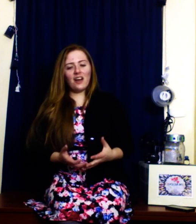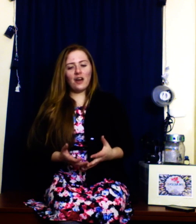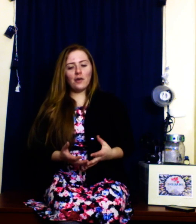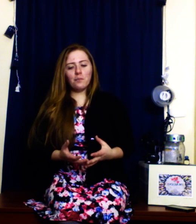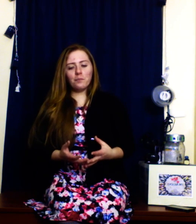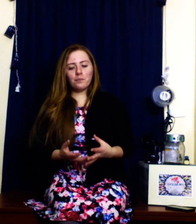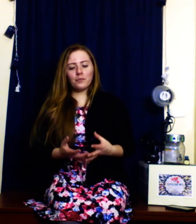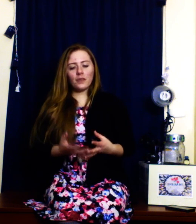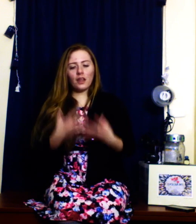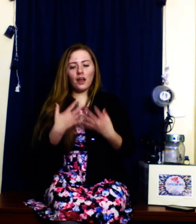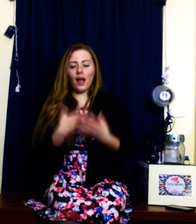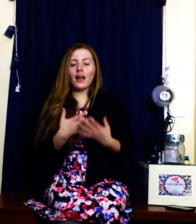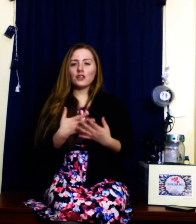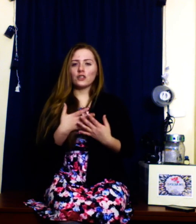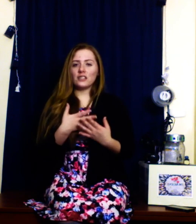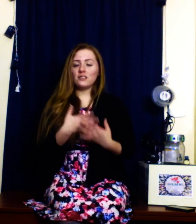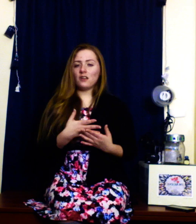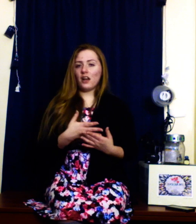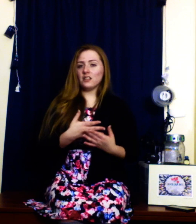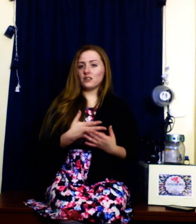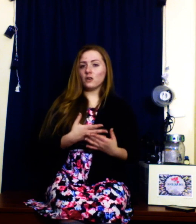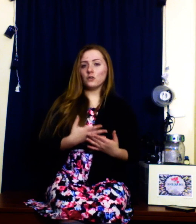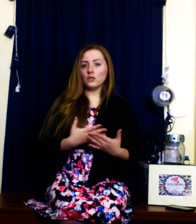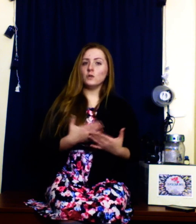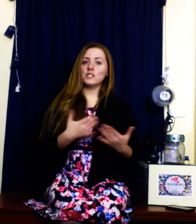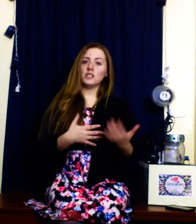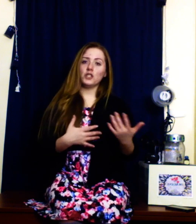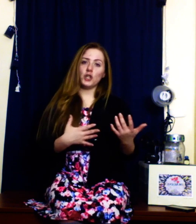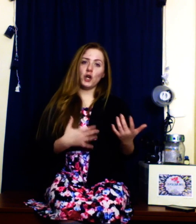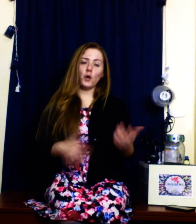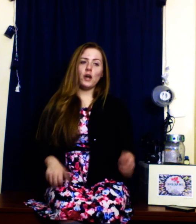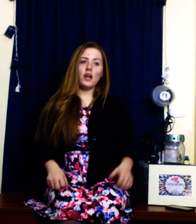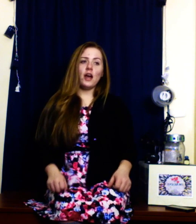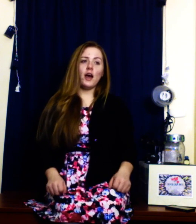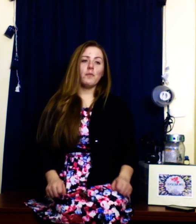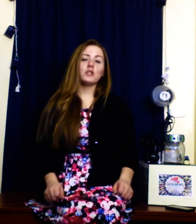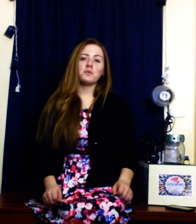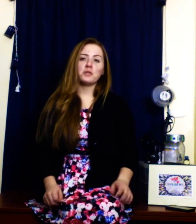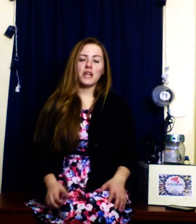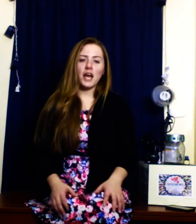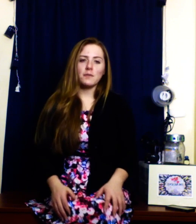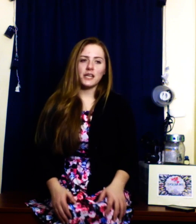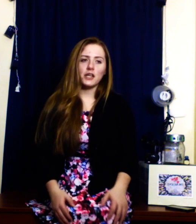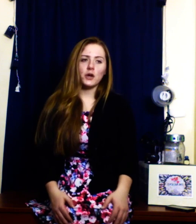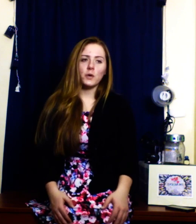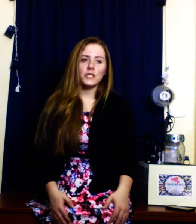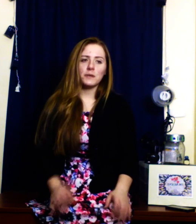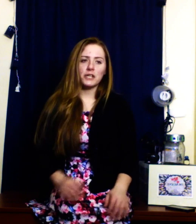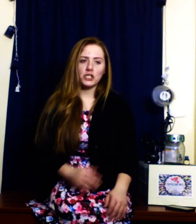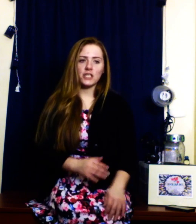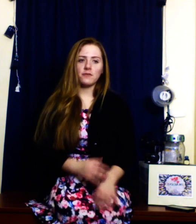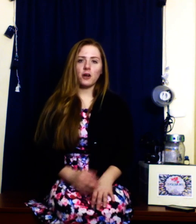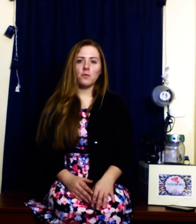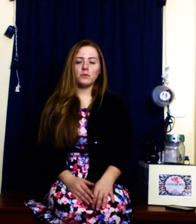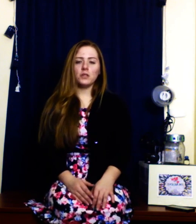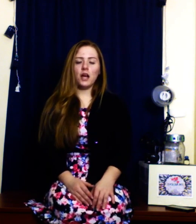And this sign is also used in the show multiple times. I know, especially from